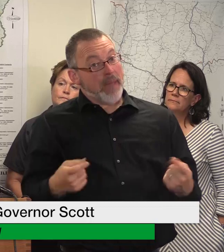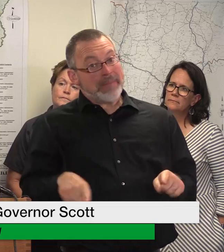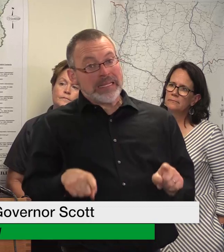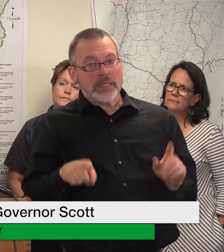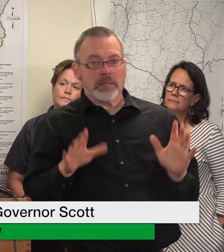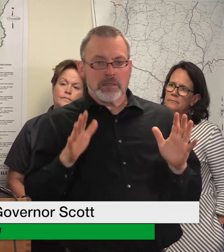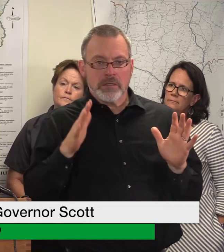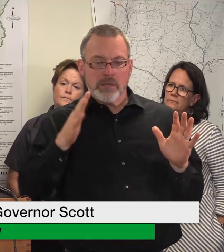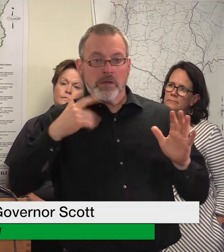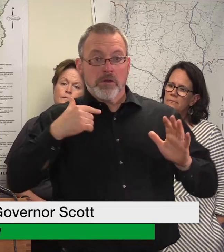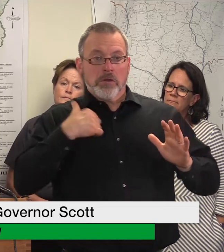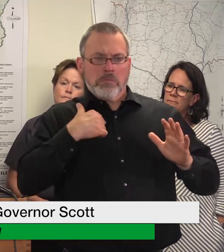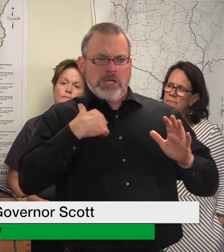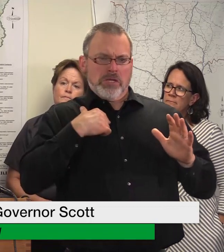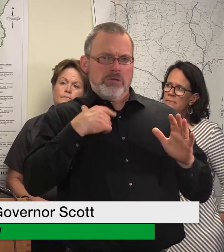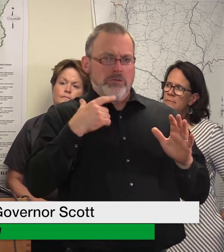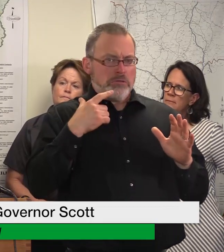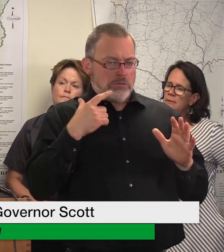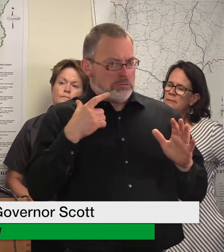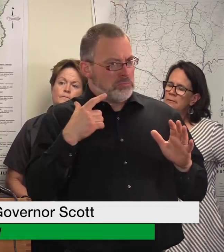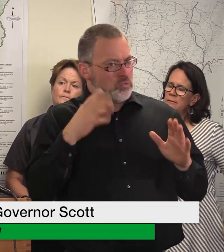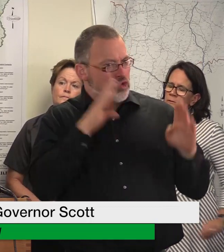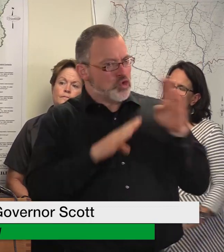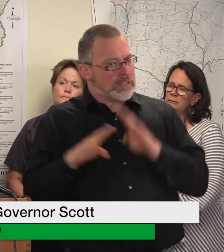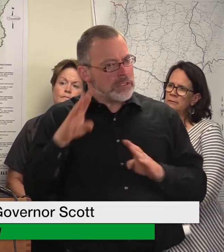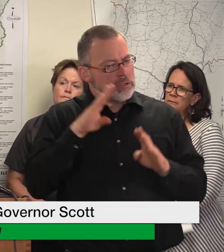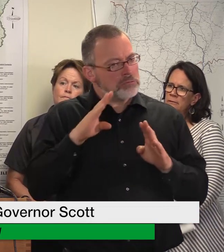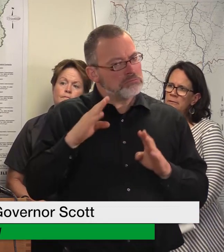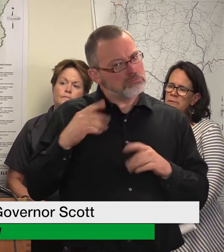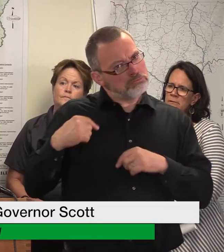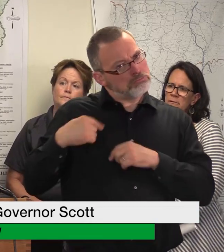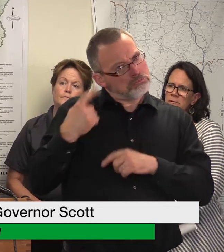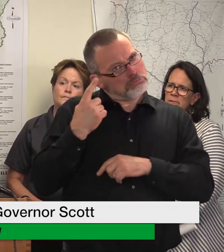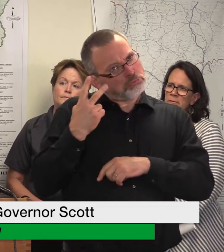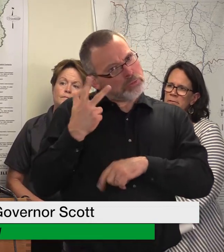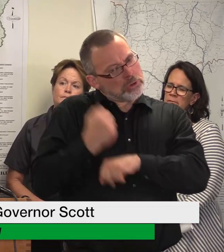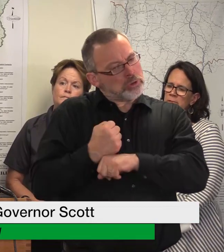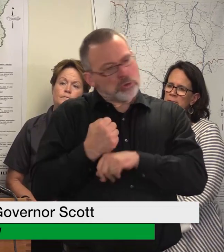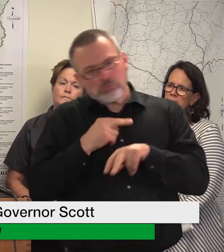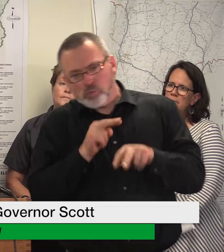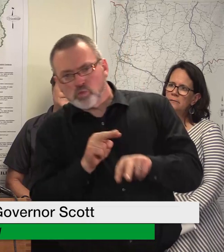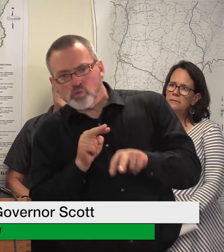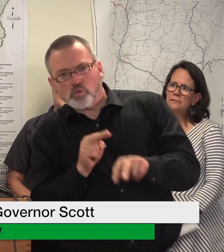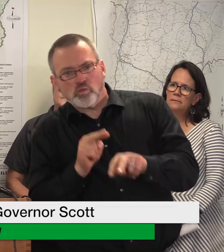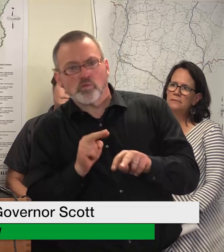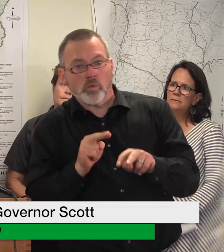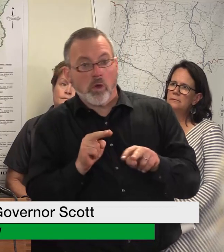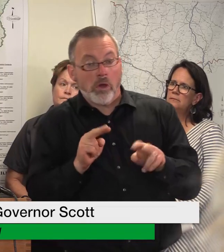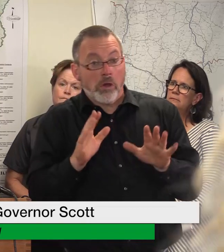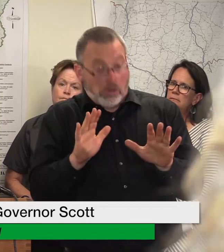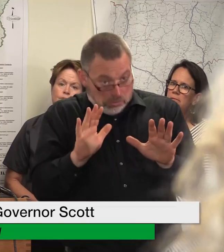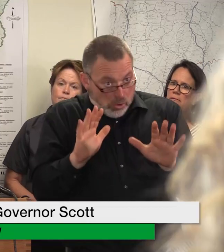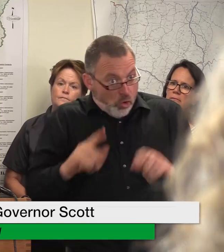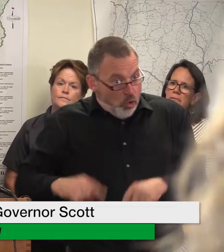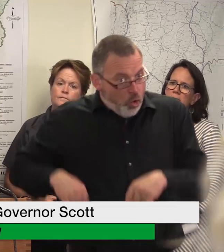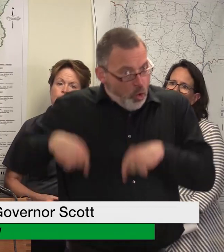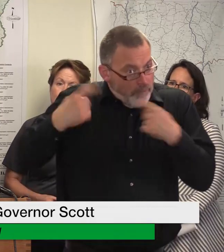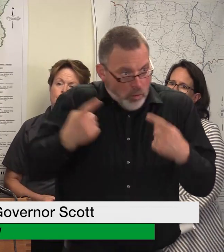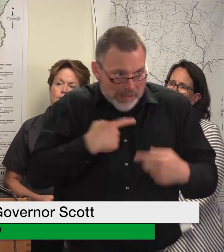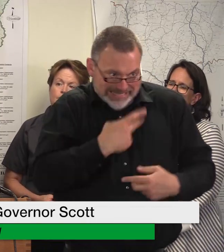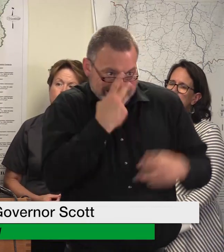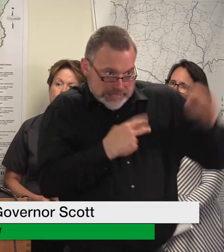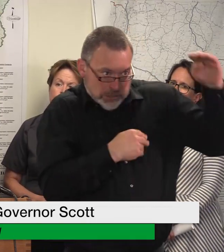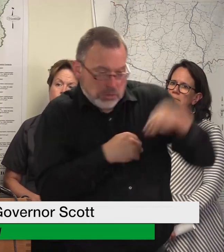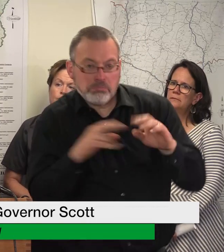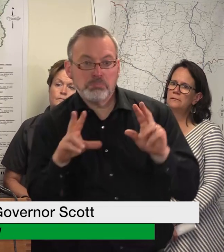concerned about that over the last couple of years, but thus far it hasn't. The federal government has been monitoring